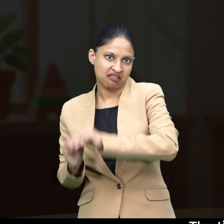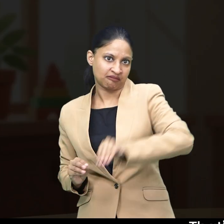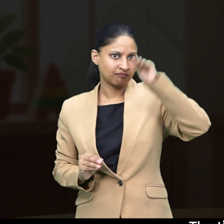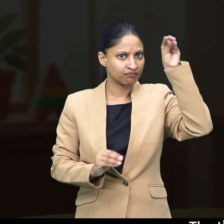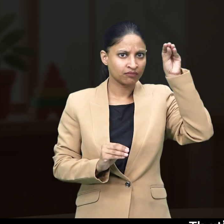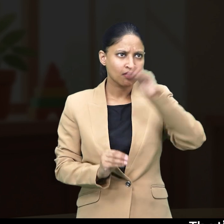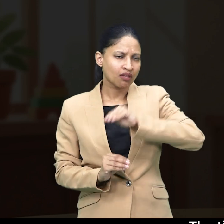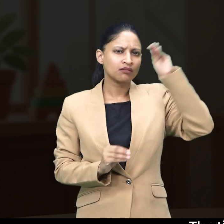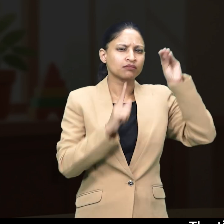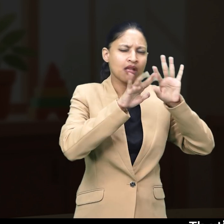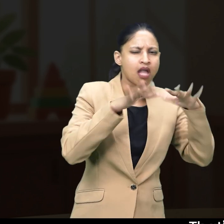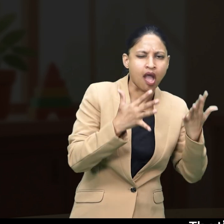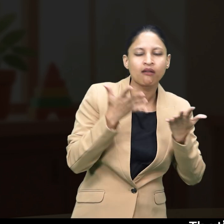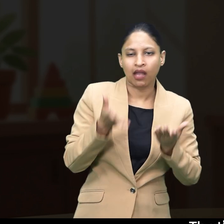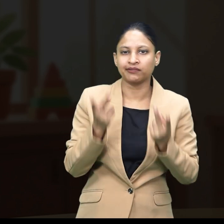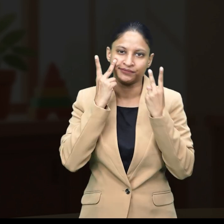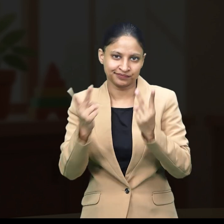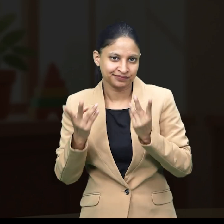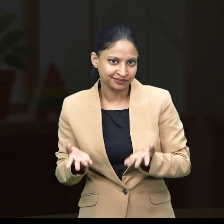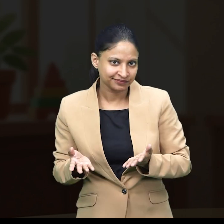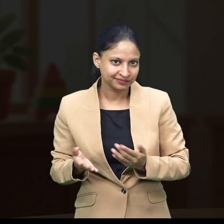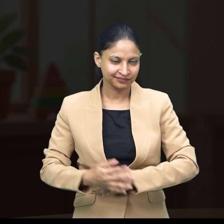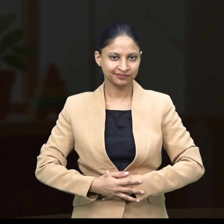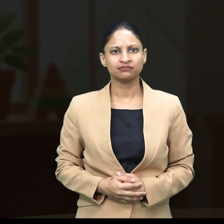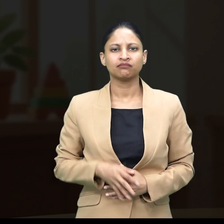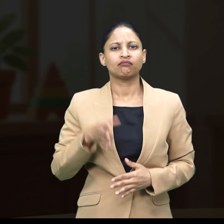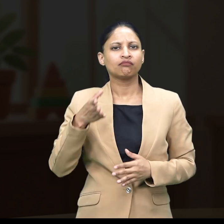That's when we use carrying. Let's see how.